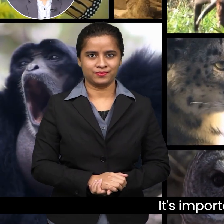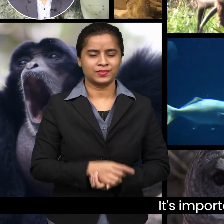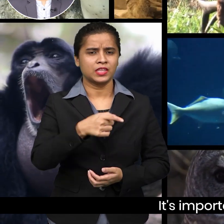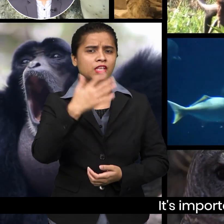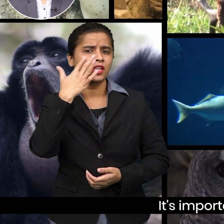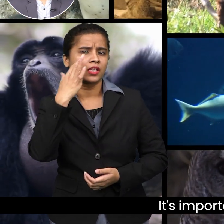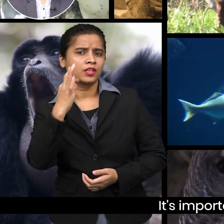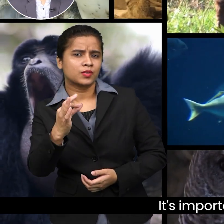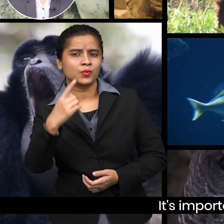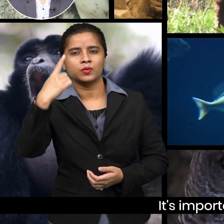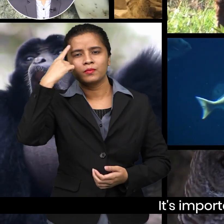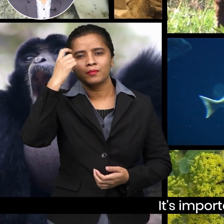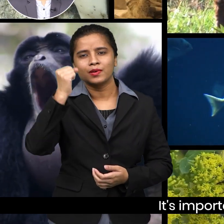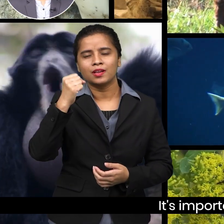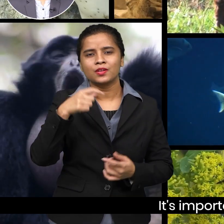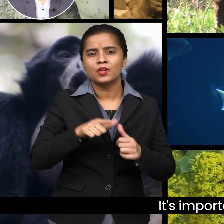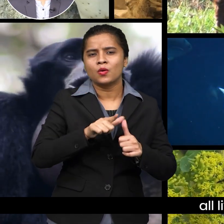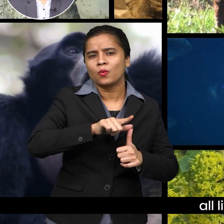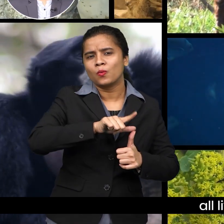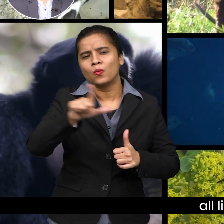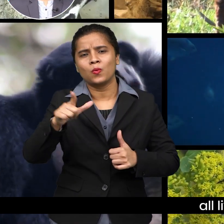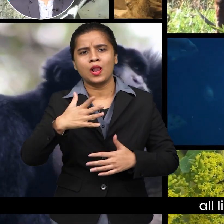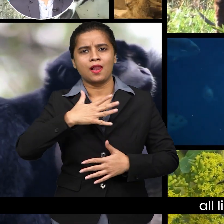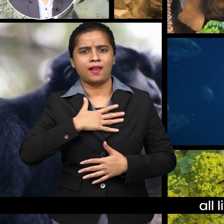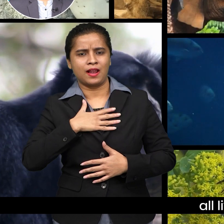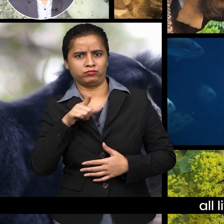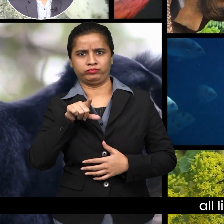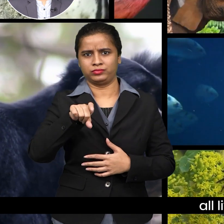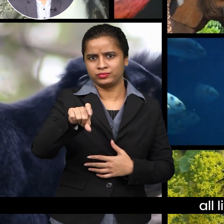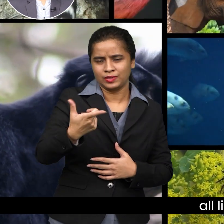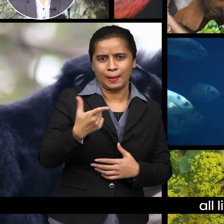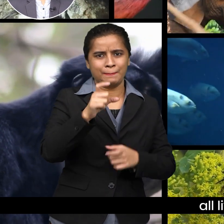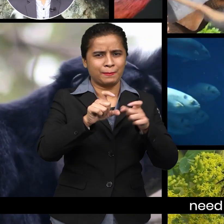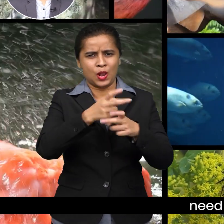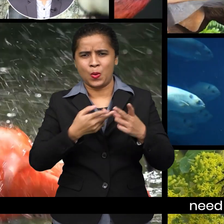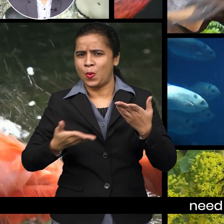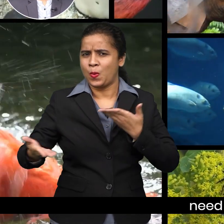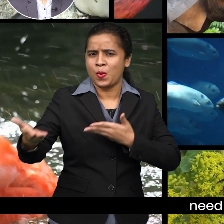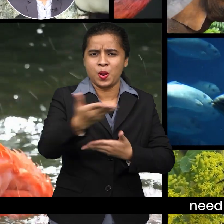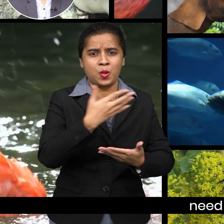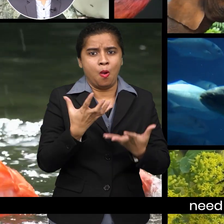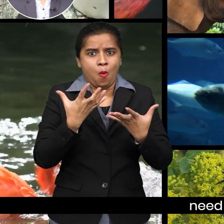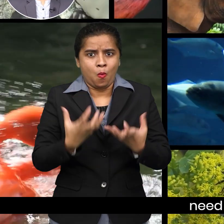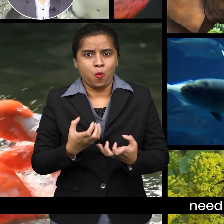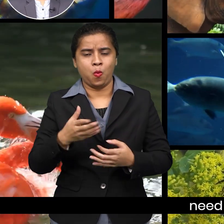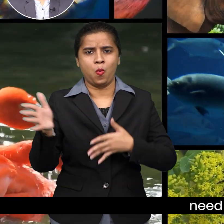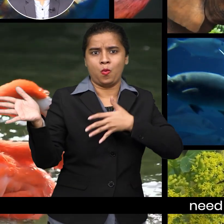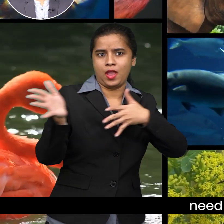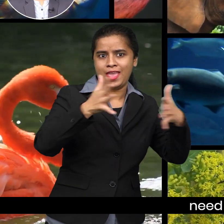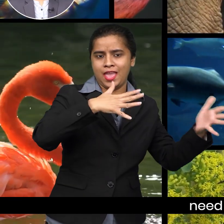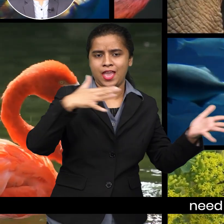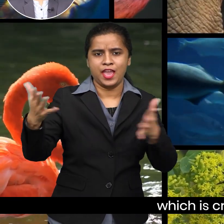It's important to remember that all living organisms need air for